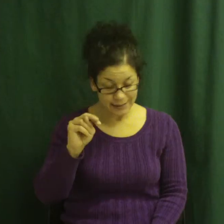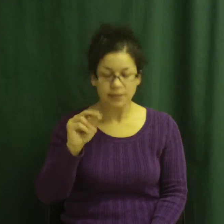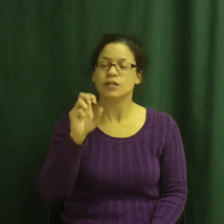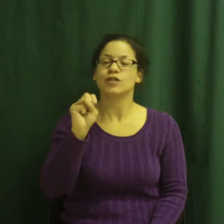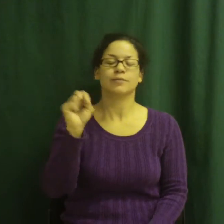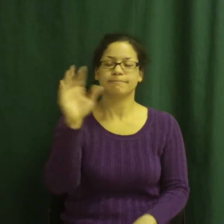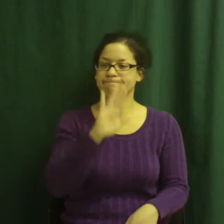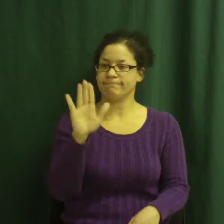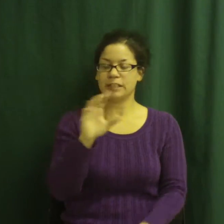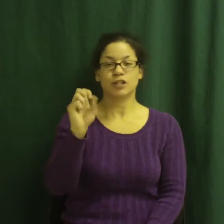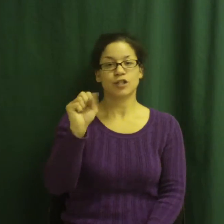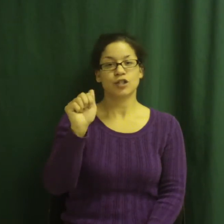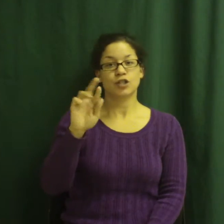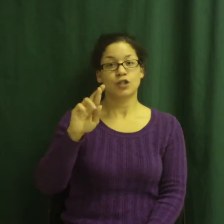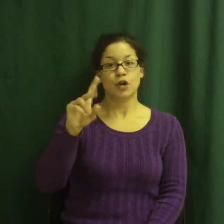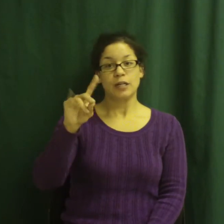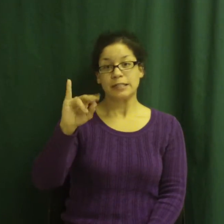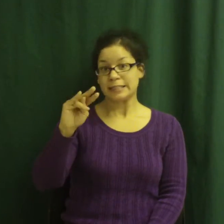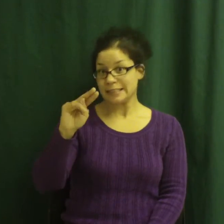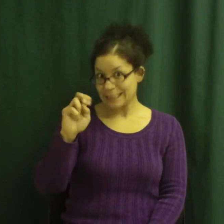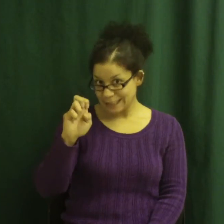canned in 1834.